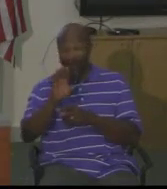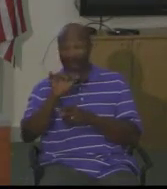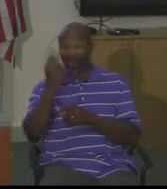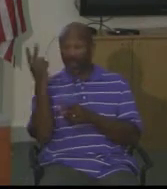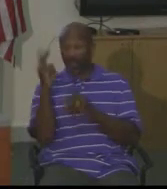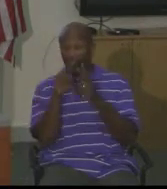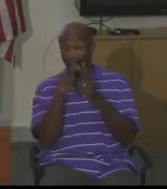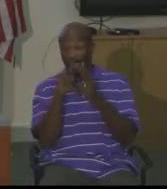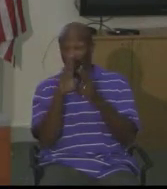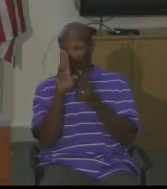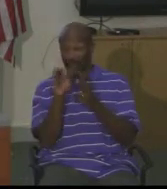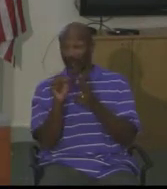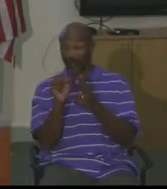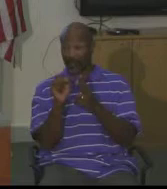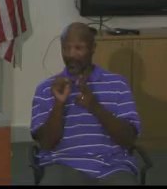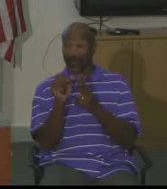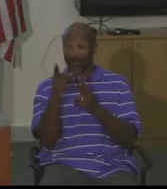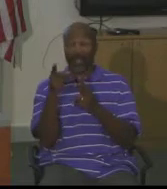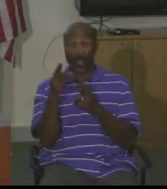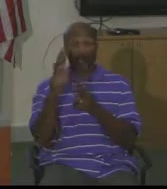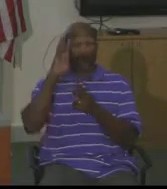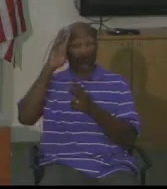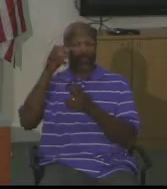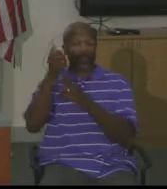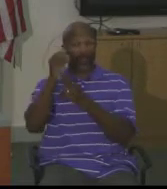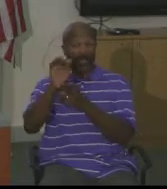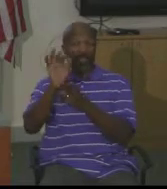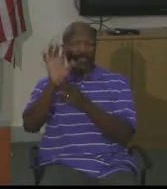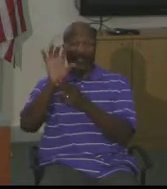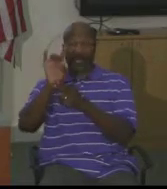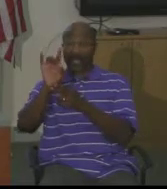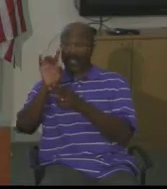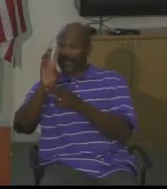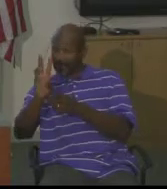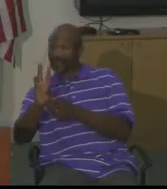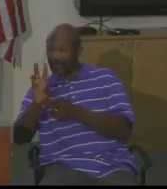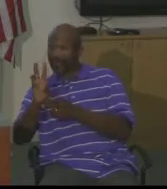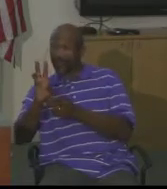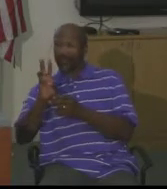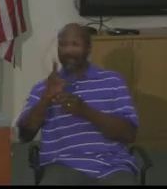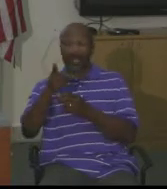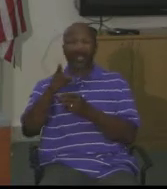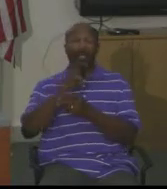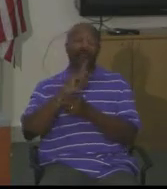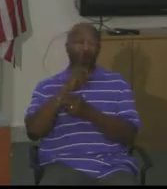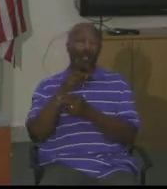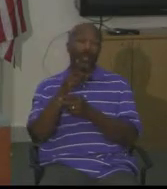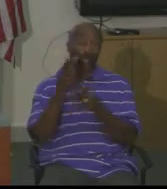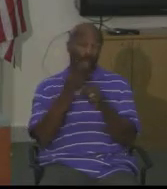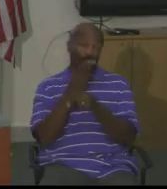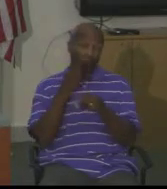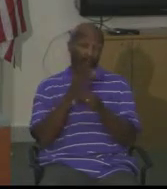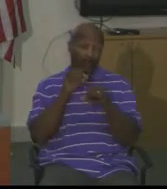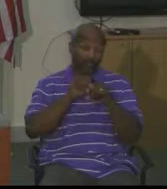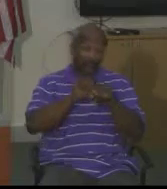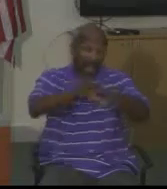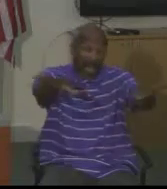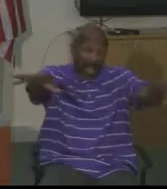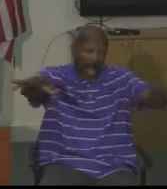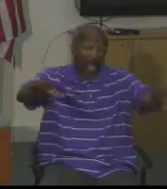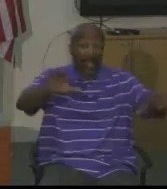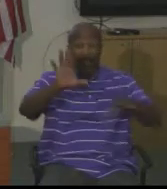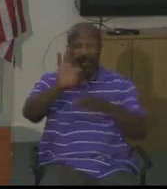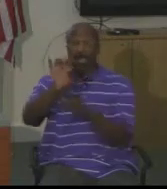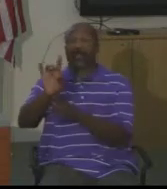bus, well, it was created in 1998, 6. It probably went into mass deployment in